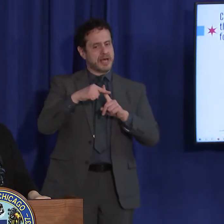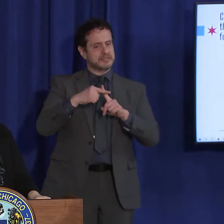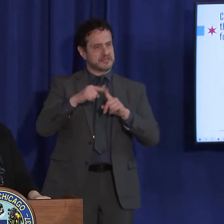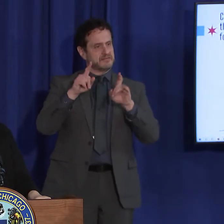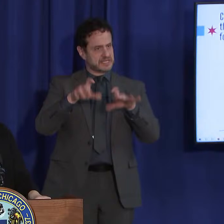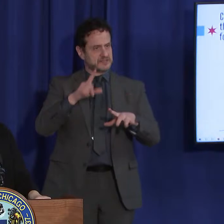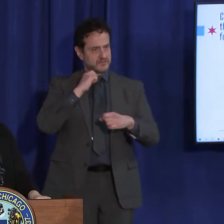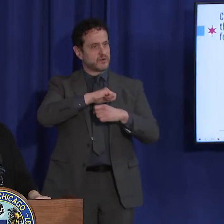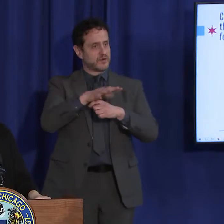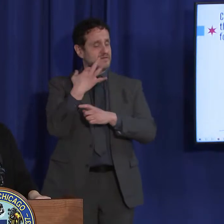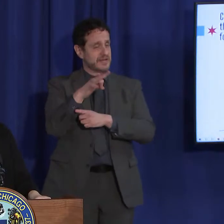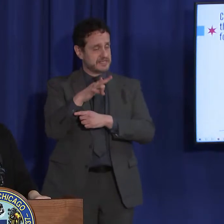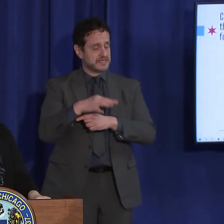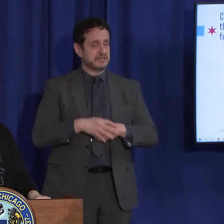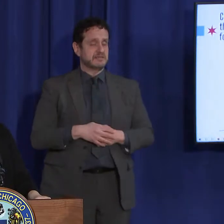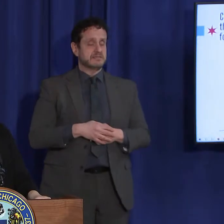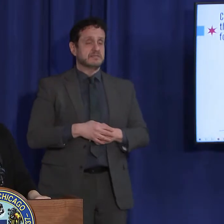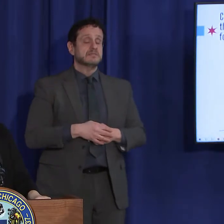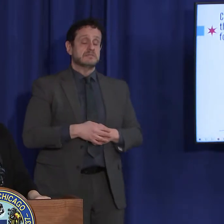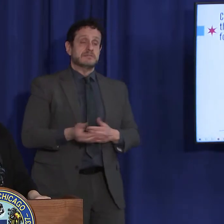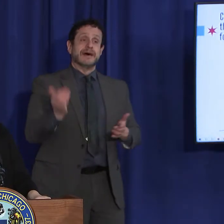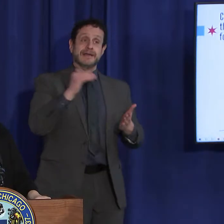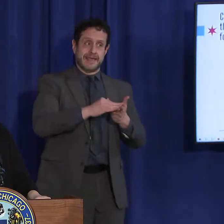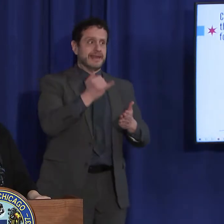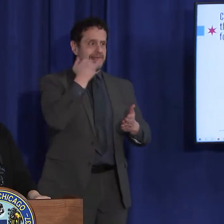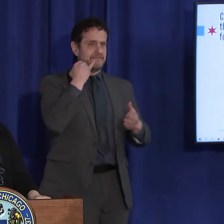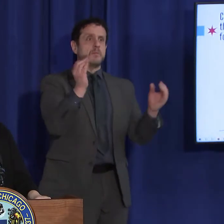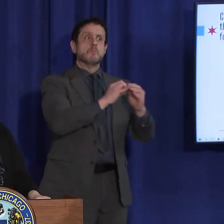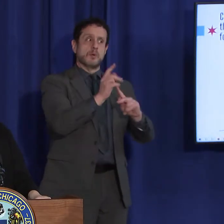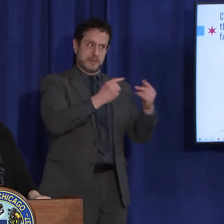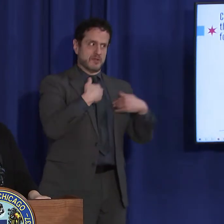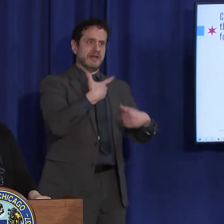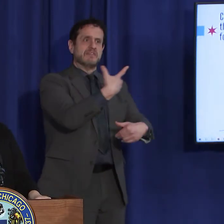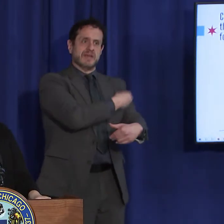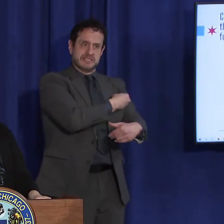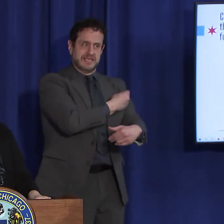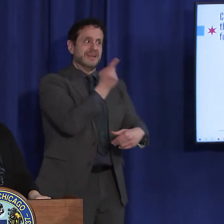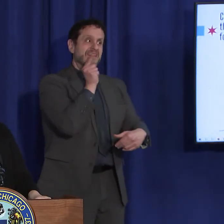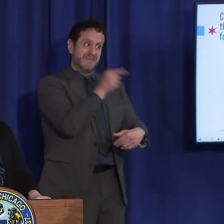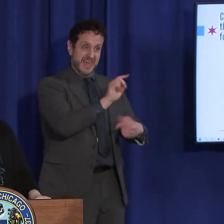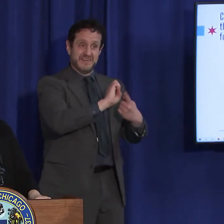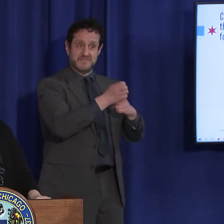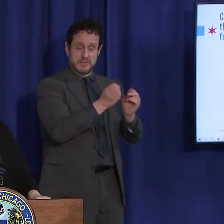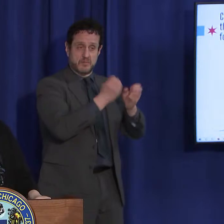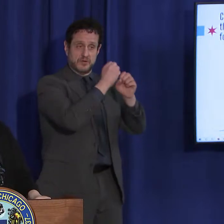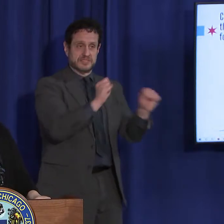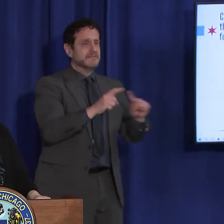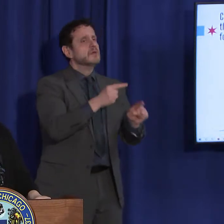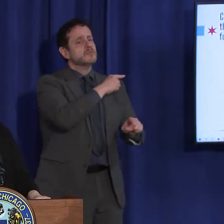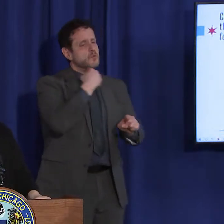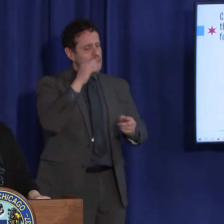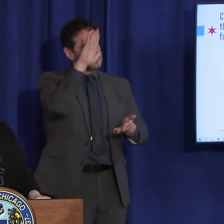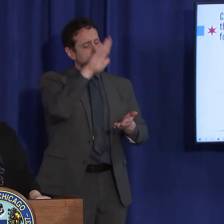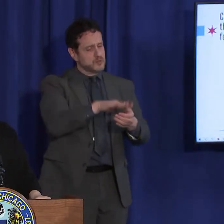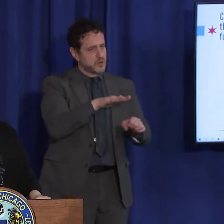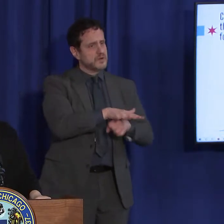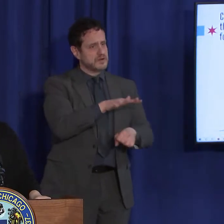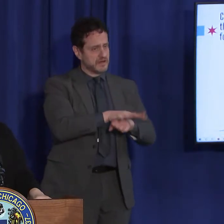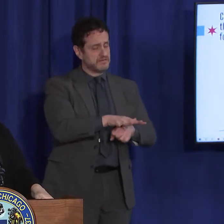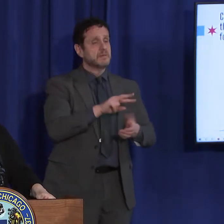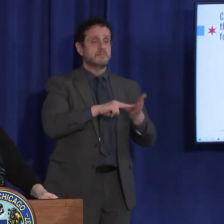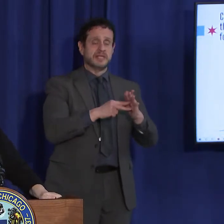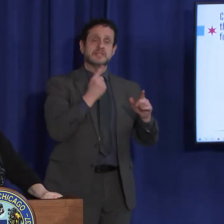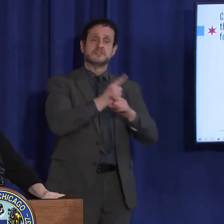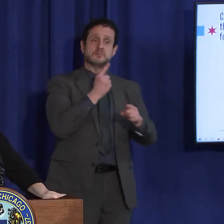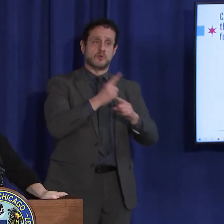COVID-19. So highly vaccinated settings, of course, remain safer, but that risk is down to a point where it is appropriate to lift the